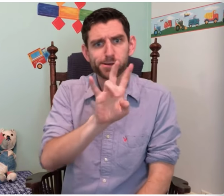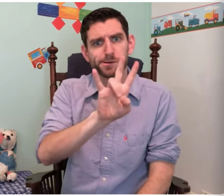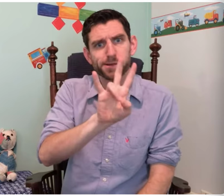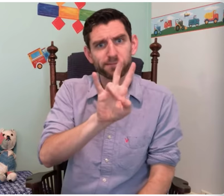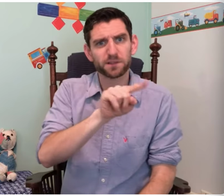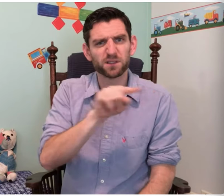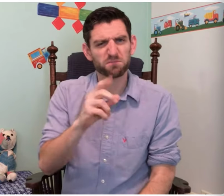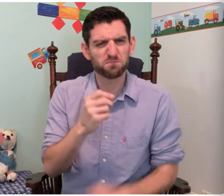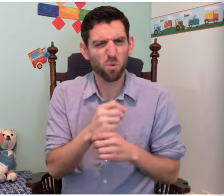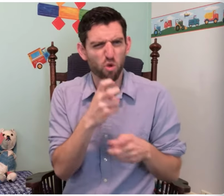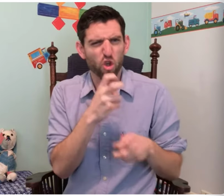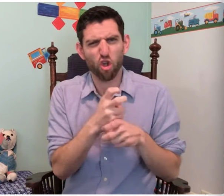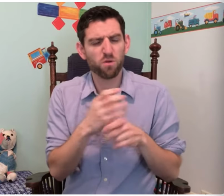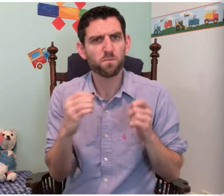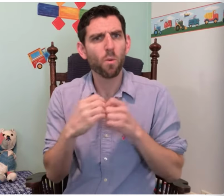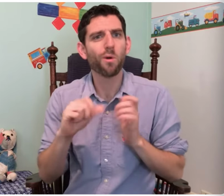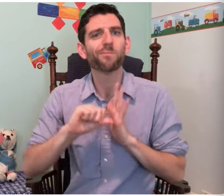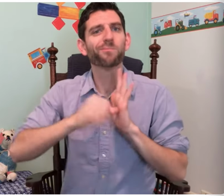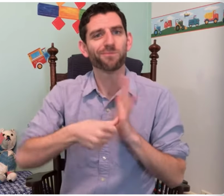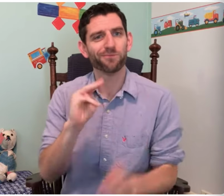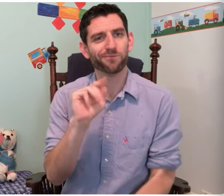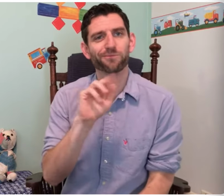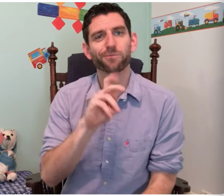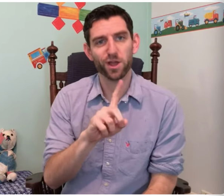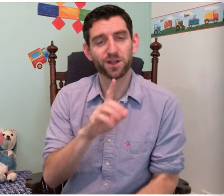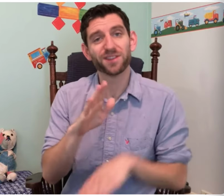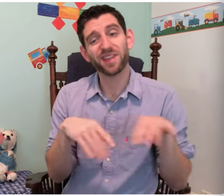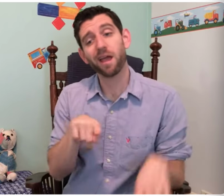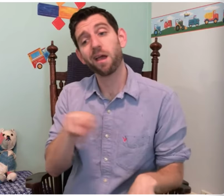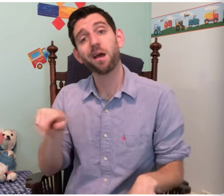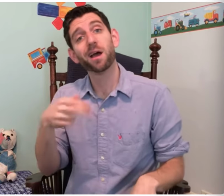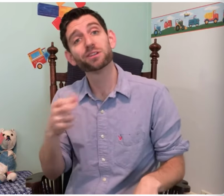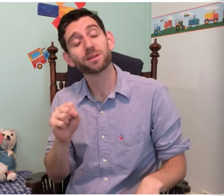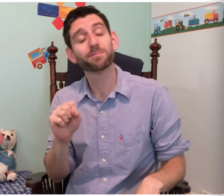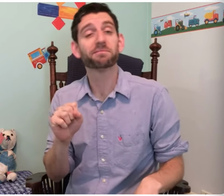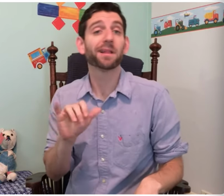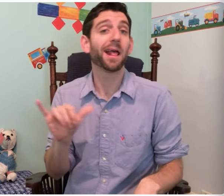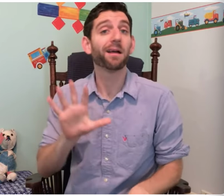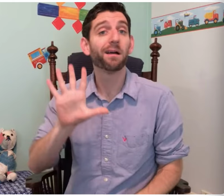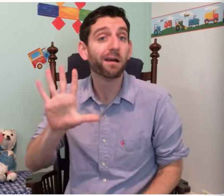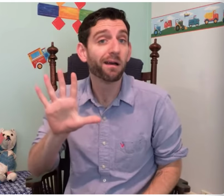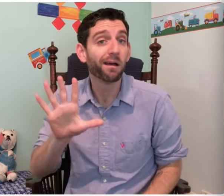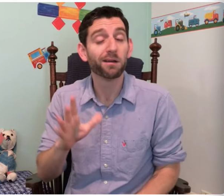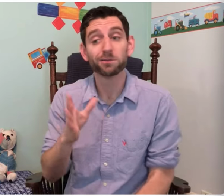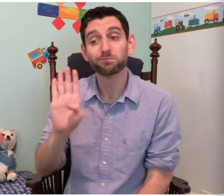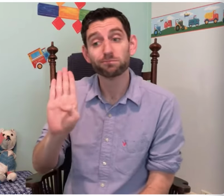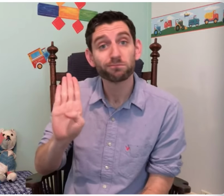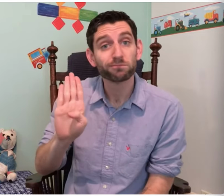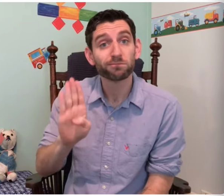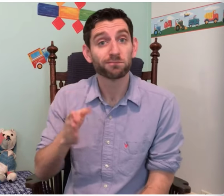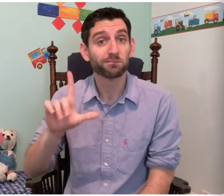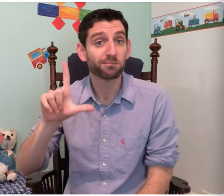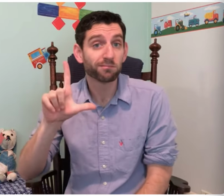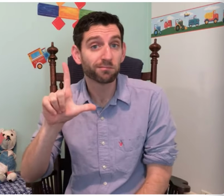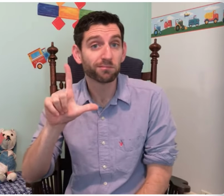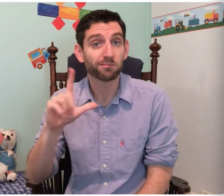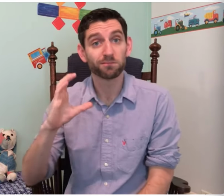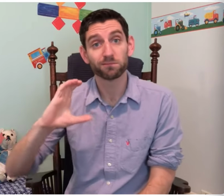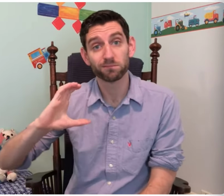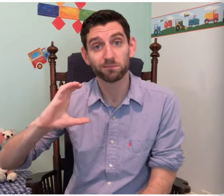K, R, X, and 7, those are harder hand shapes to make. There are easier hand shapes like